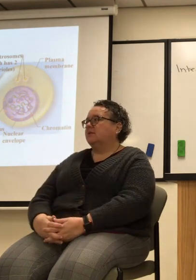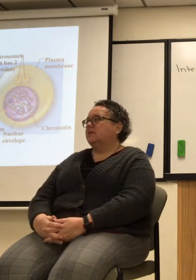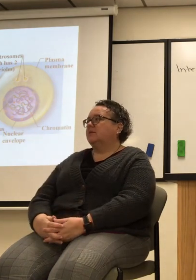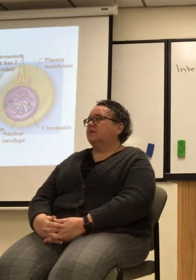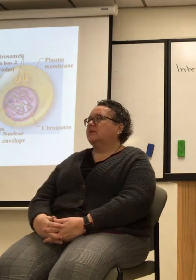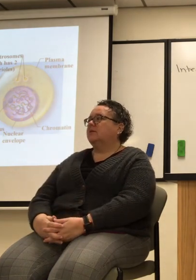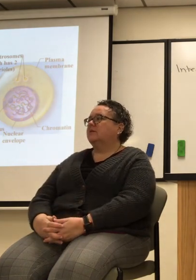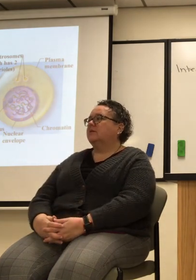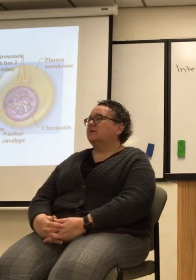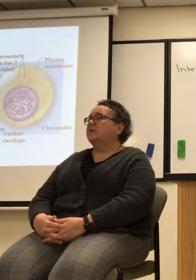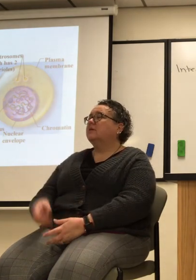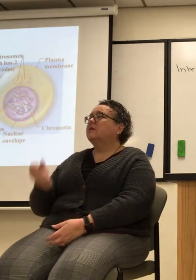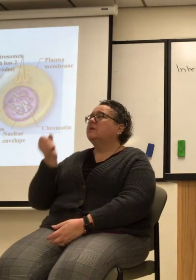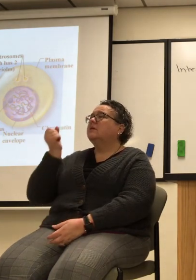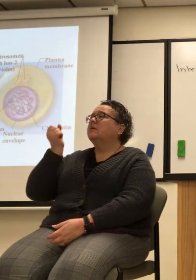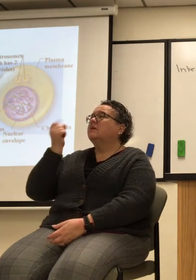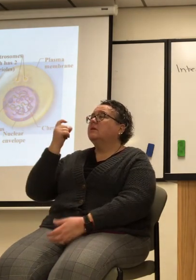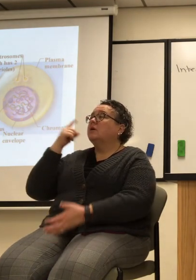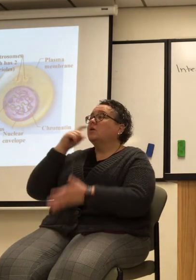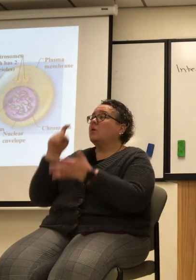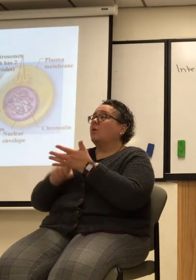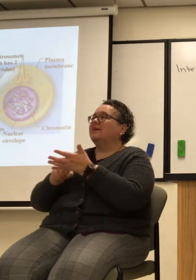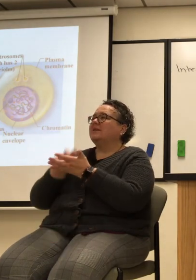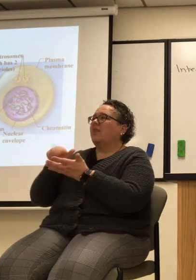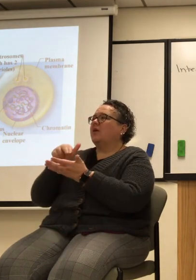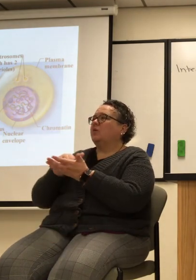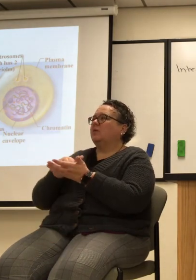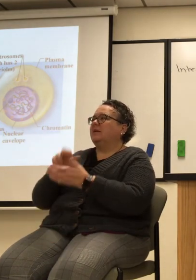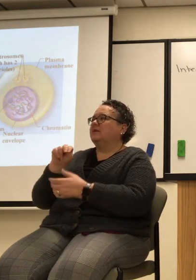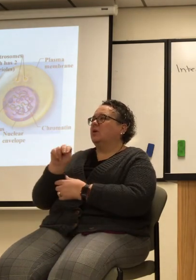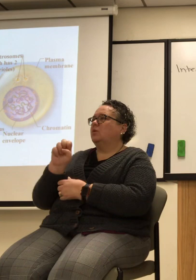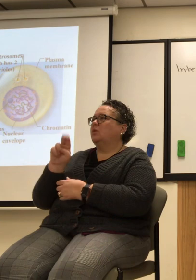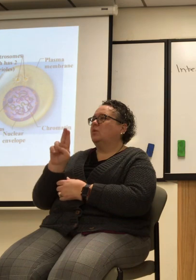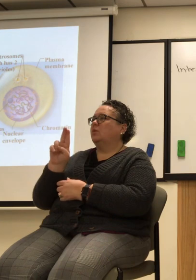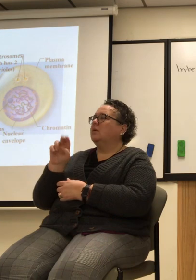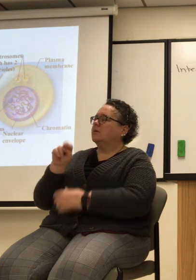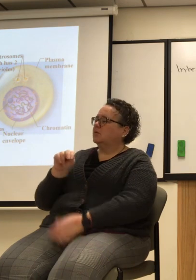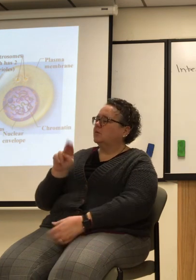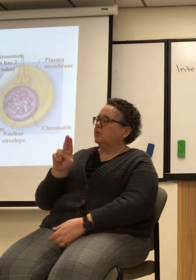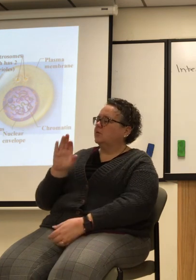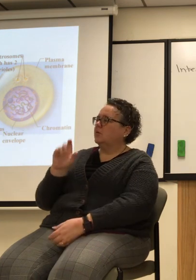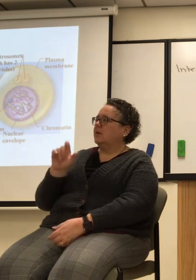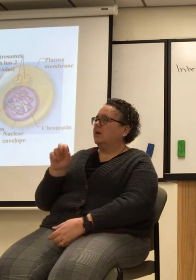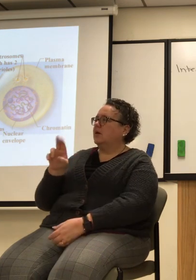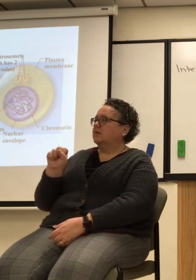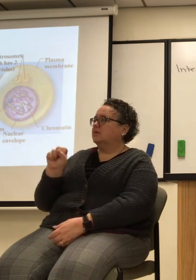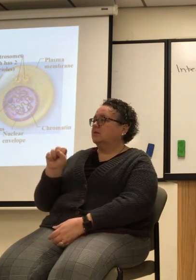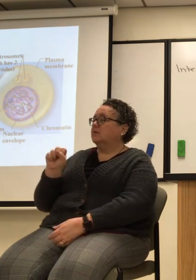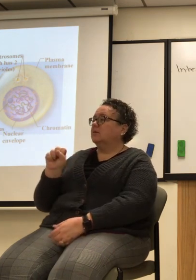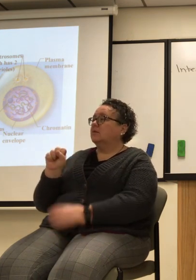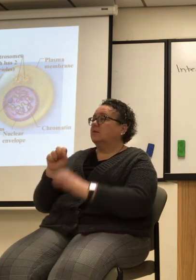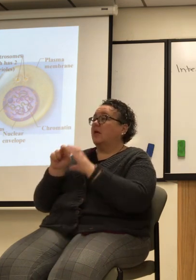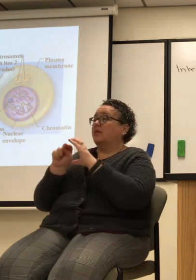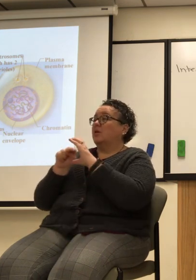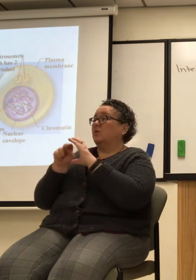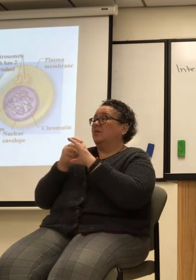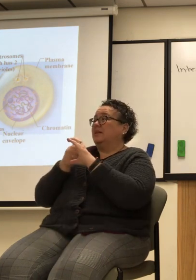I would take note of the nucleus, the nuclear envelope, because at some point it disintegrates.